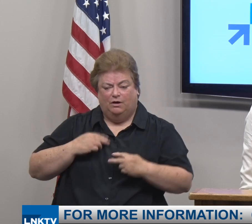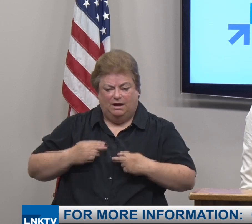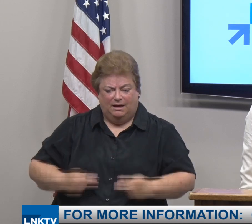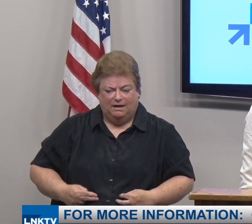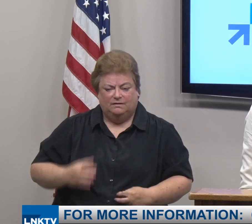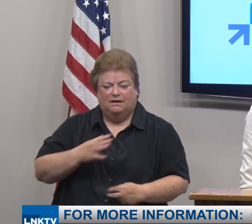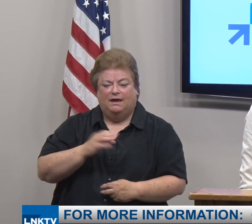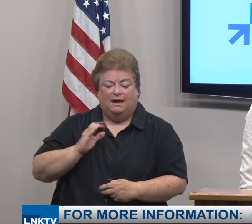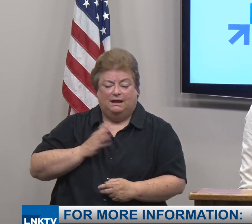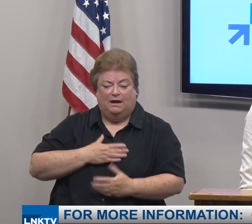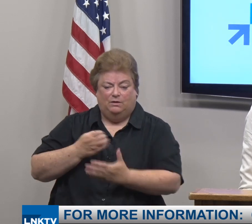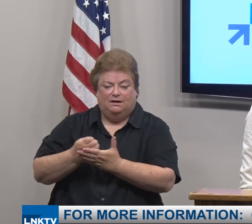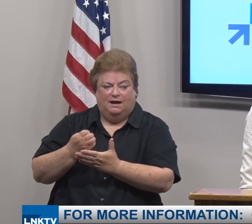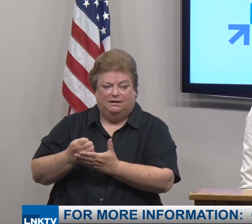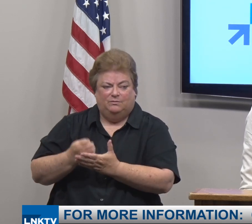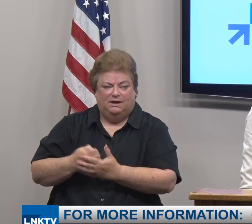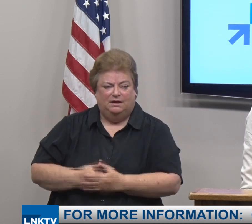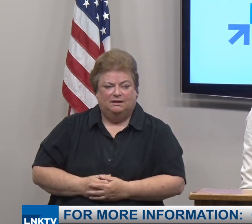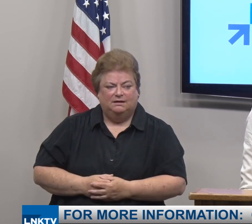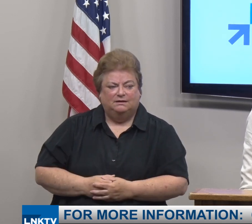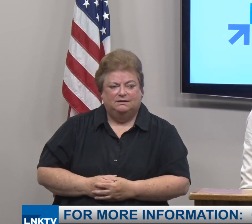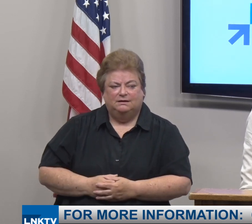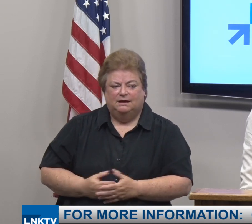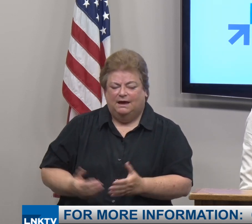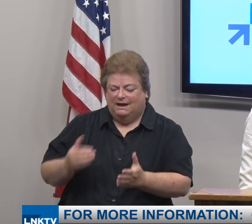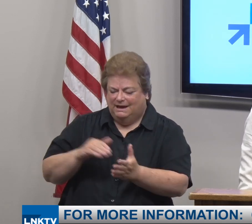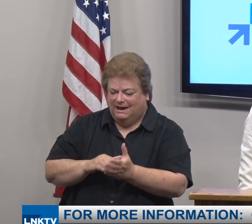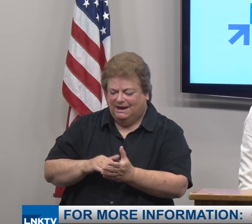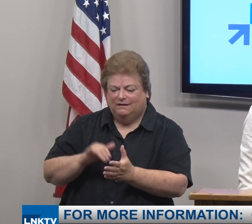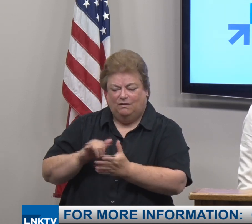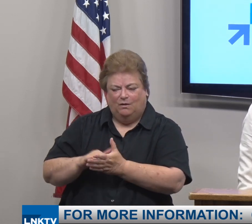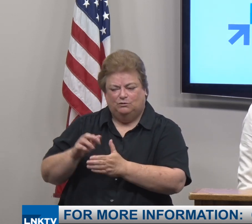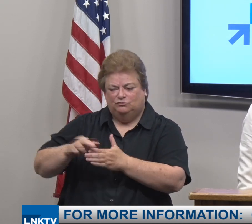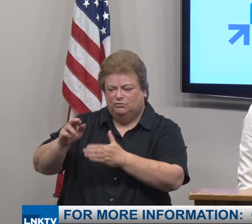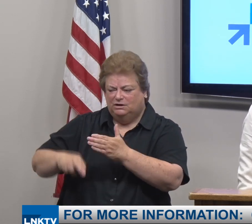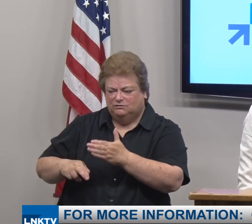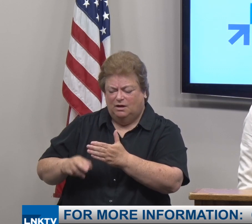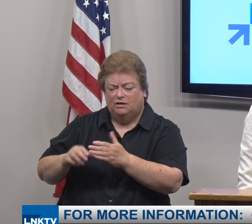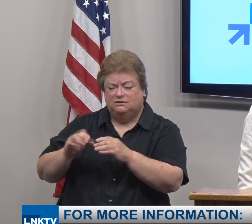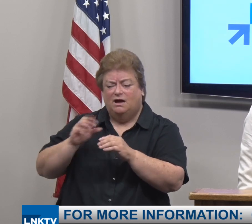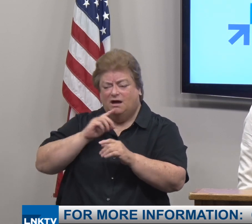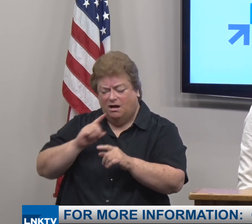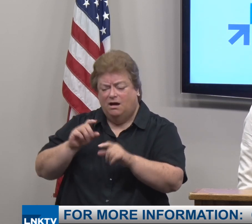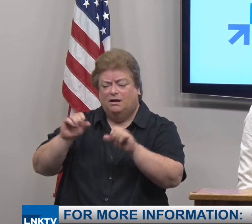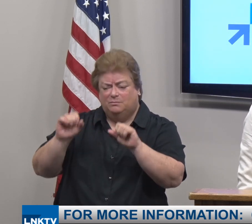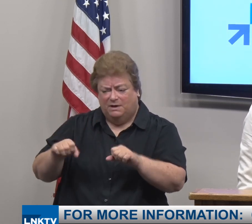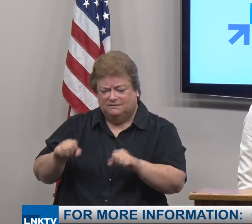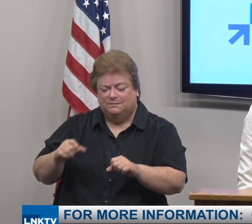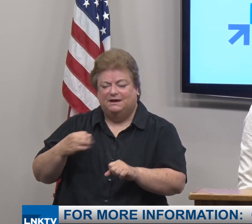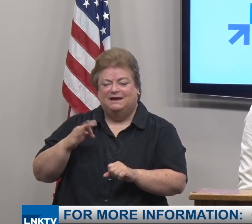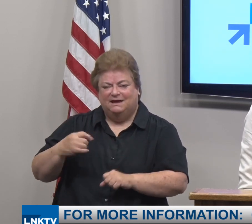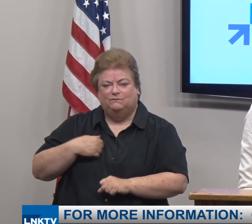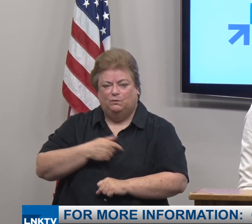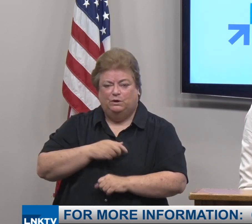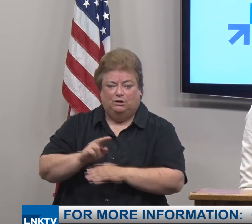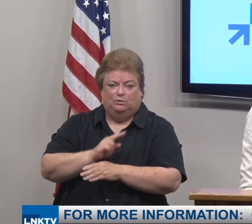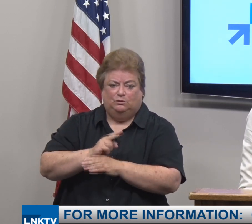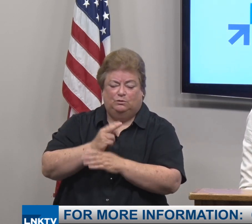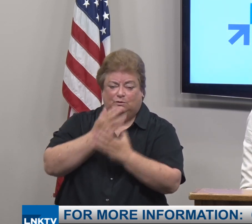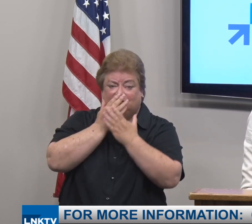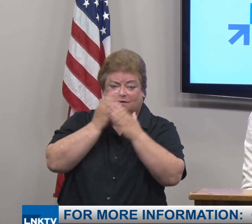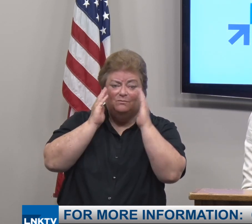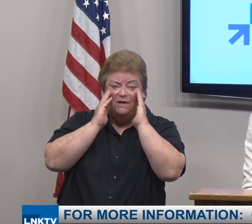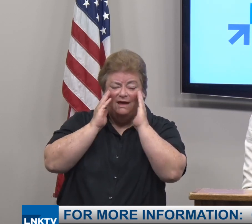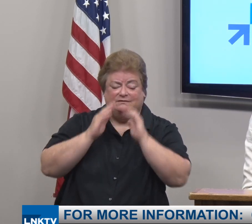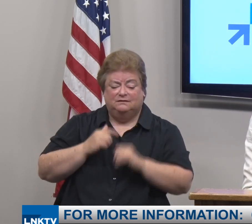and our economy. Again, these tantalizing results are what's possible if masks are universally utilized. And while